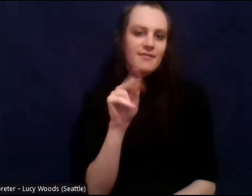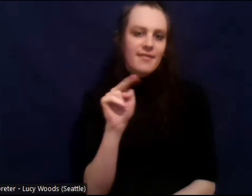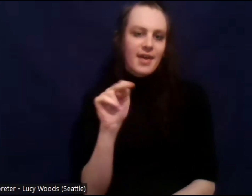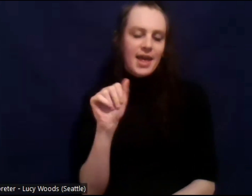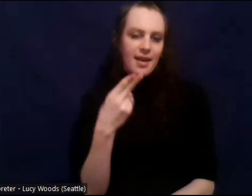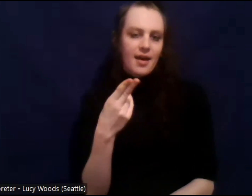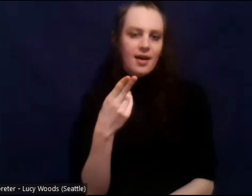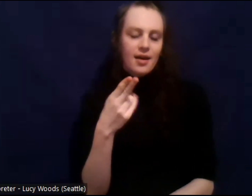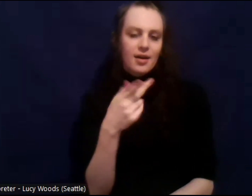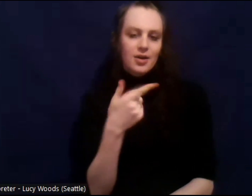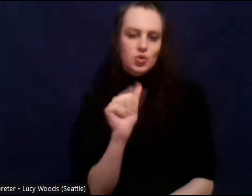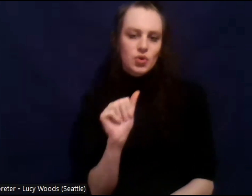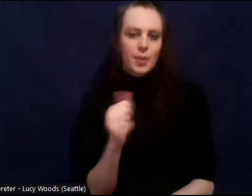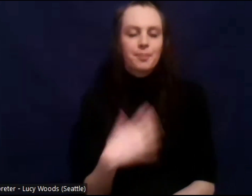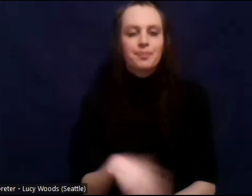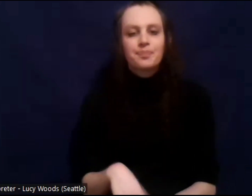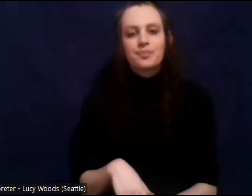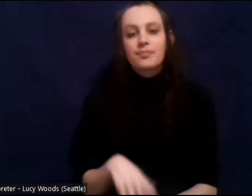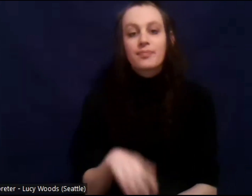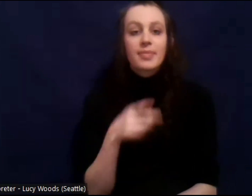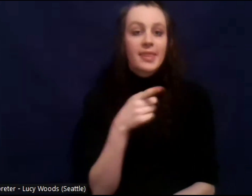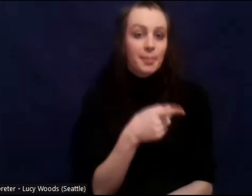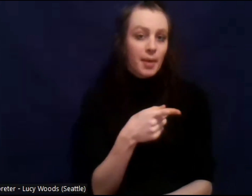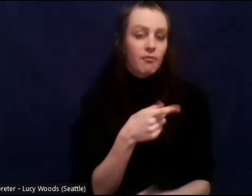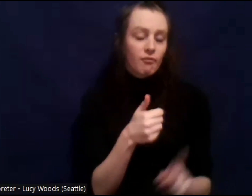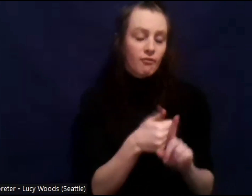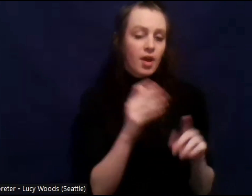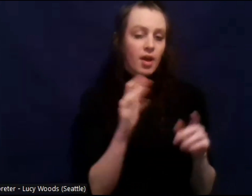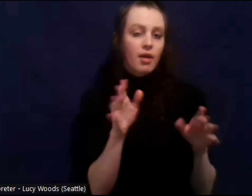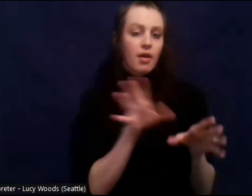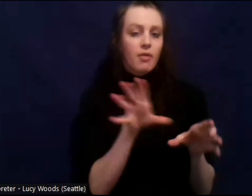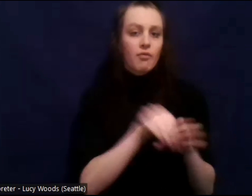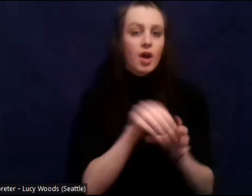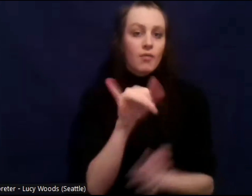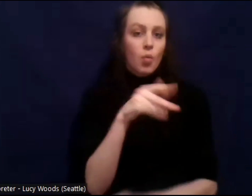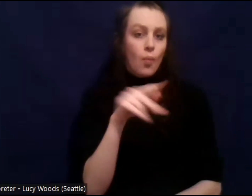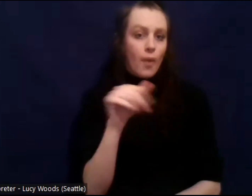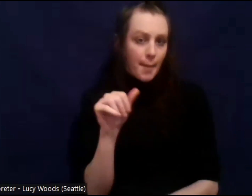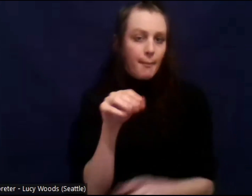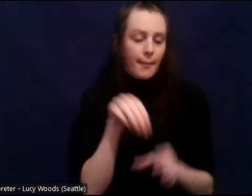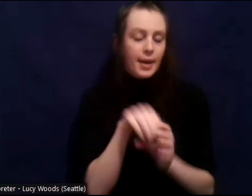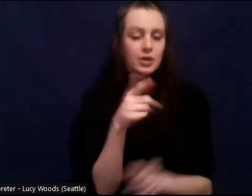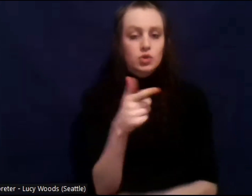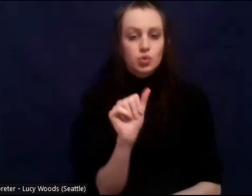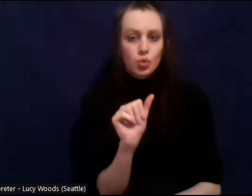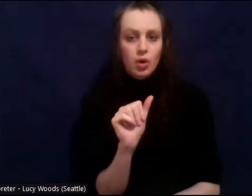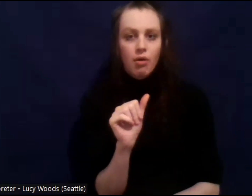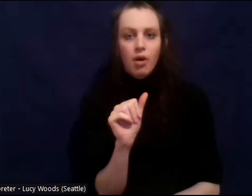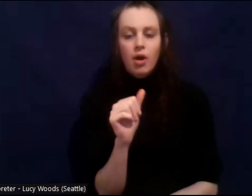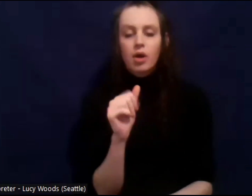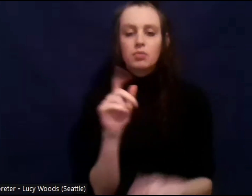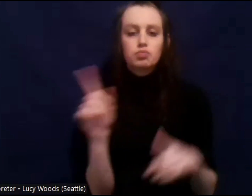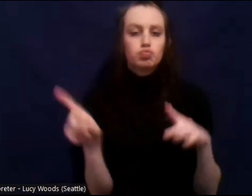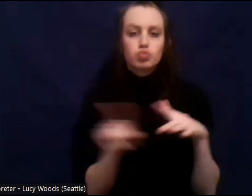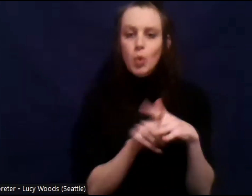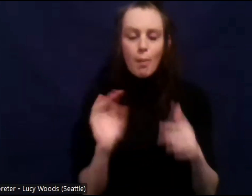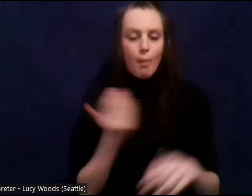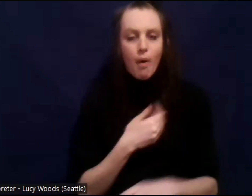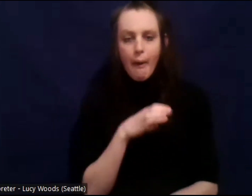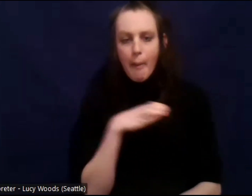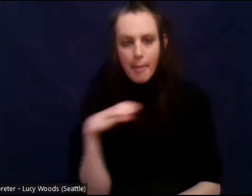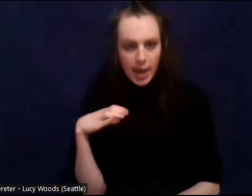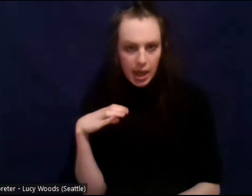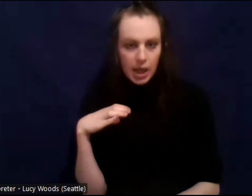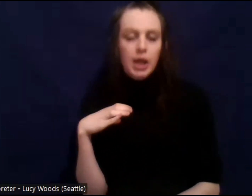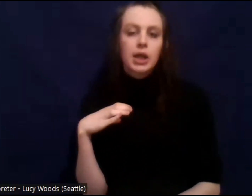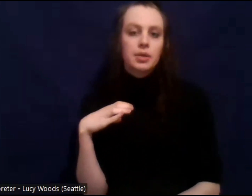And he has been involved in YPA specifically in Georgia, and he came to our committee, and he has brought a